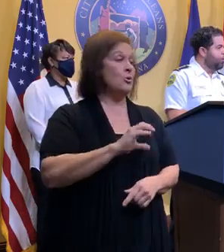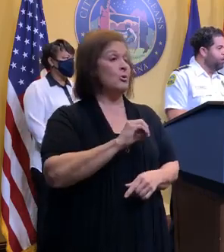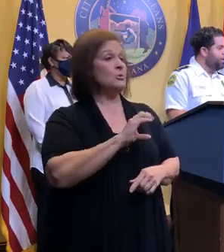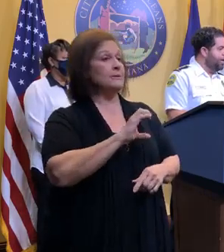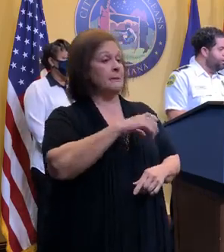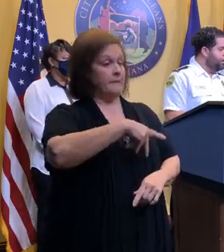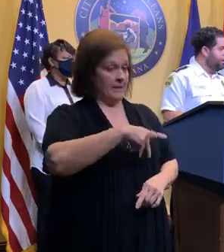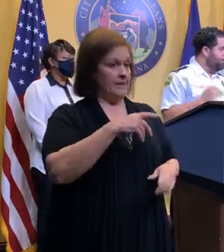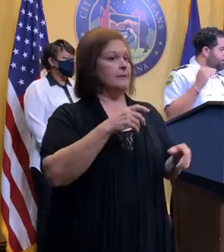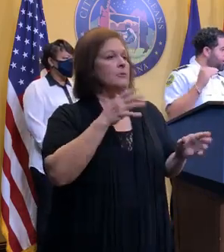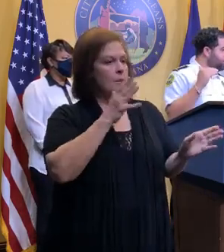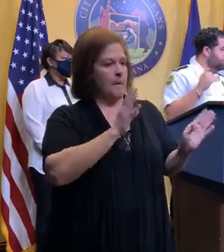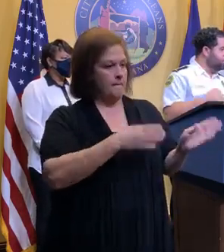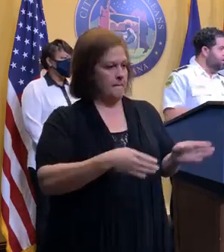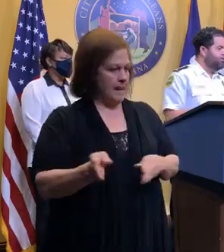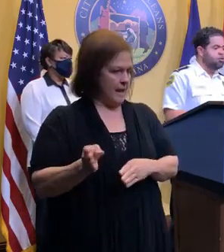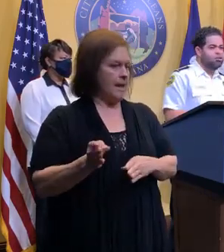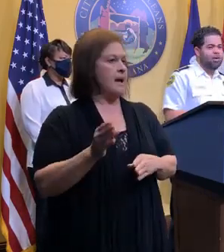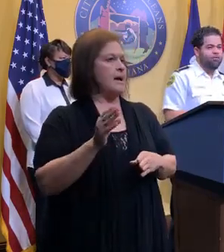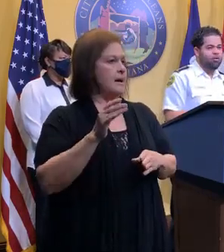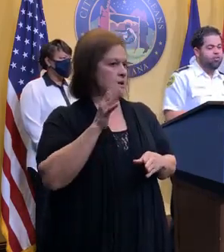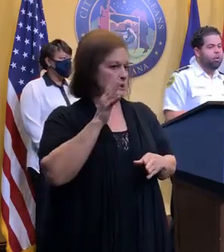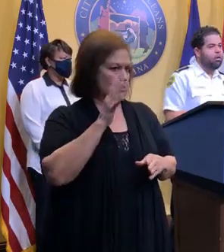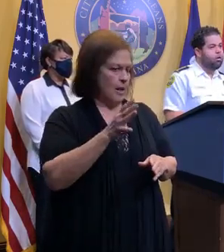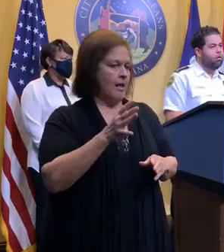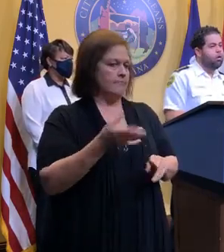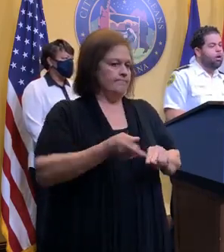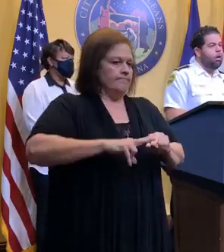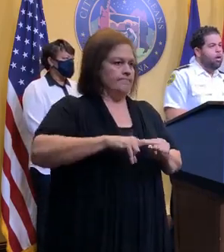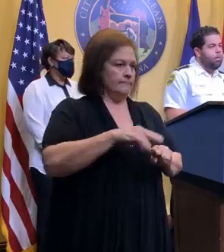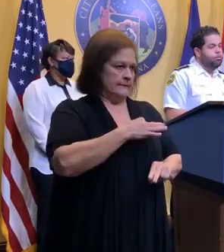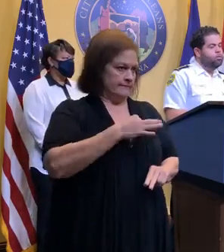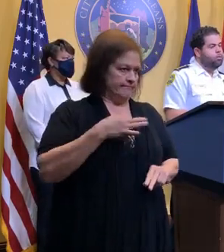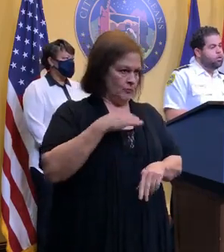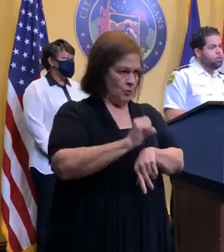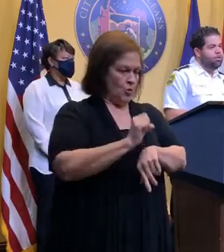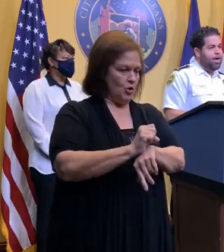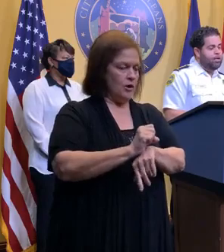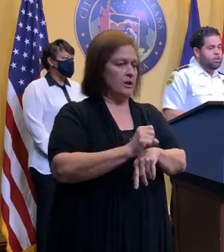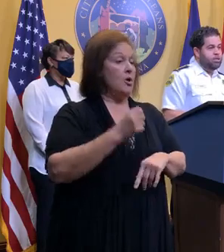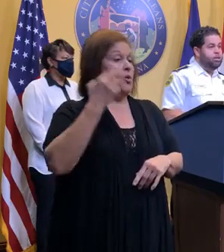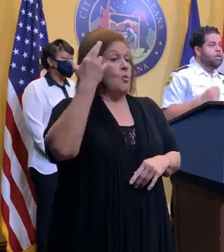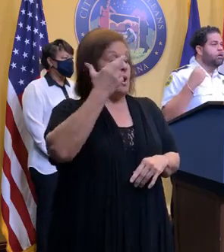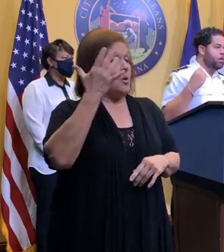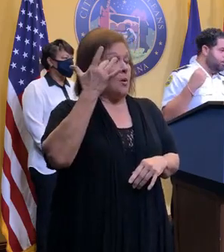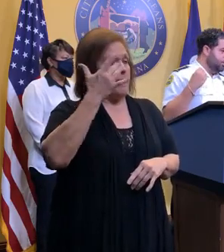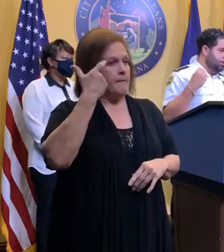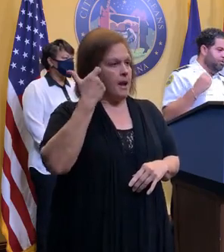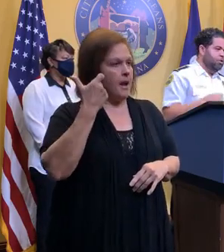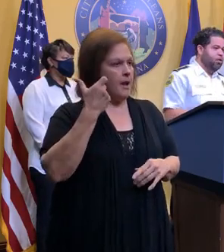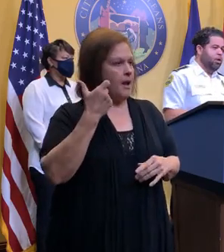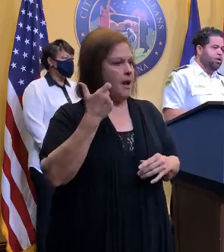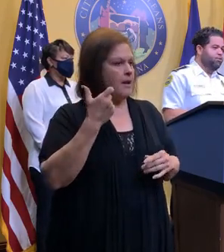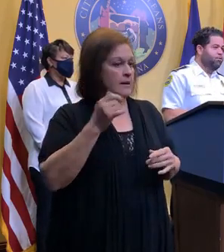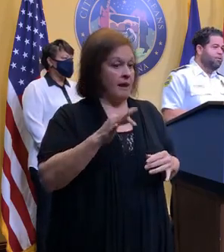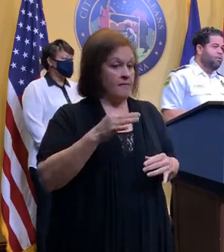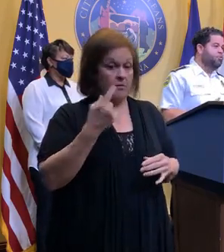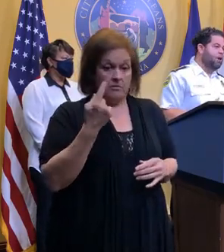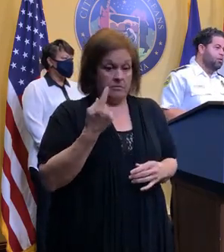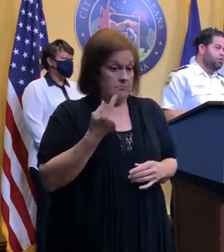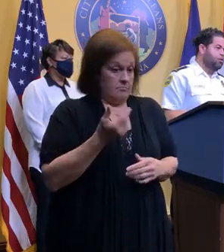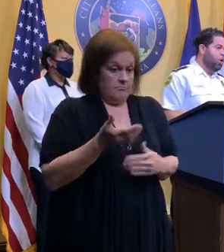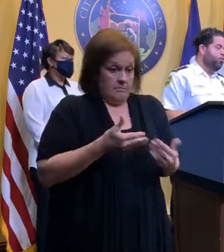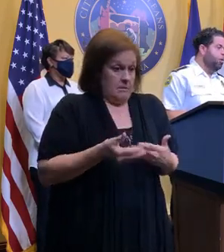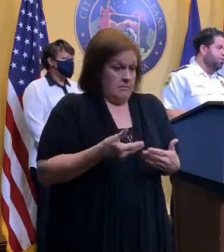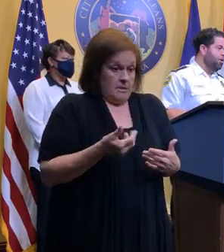will go forward with our plans to elevate the agency to level 2 staffing tomorrow. The reason we're doing that is just a single instance of a tornado, even for a